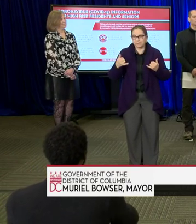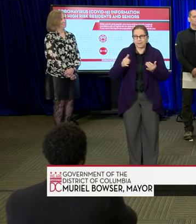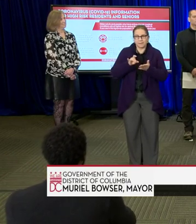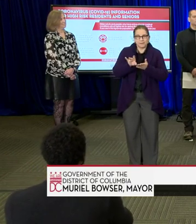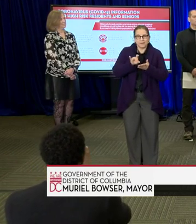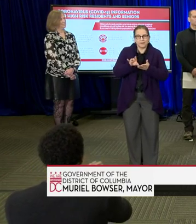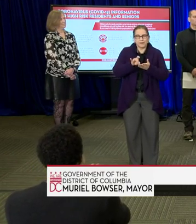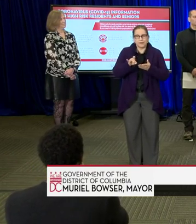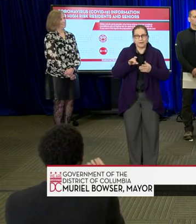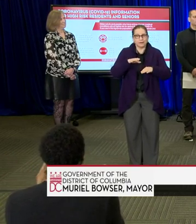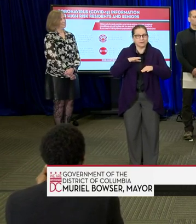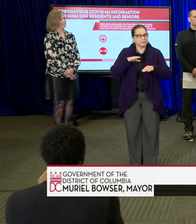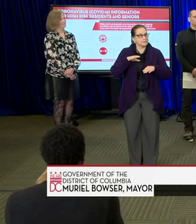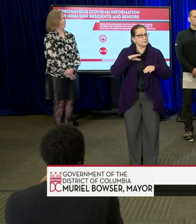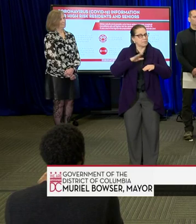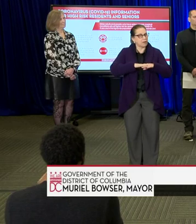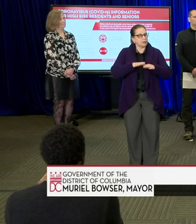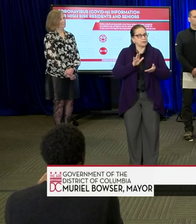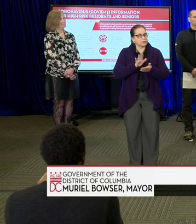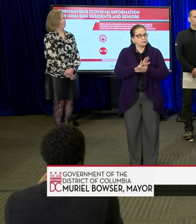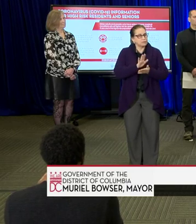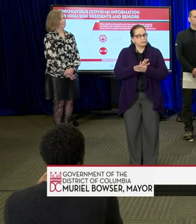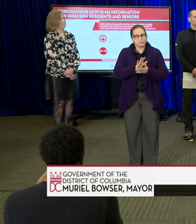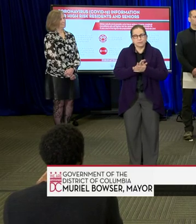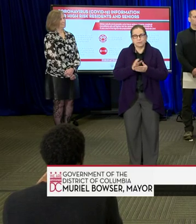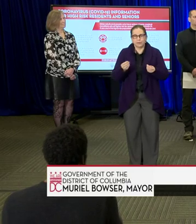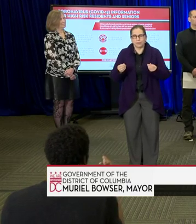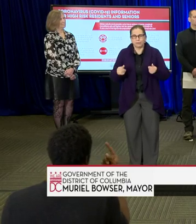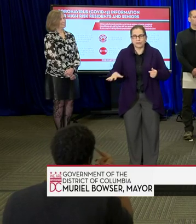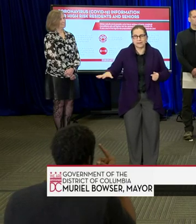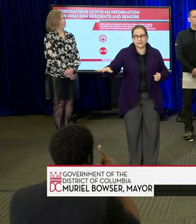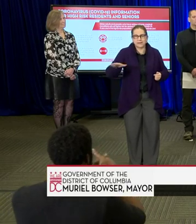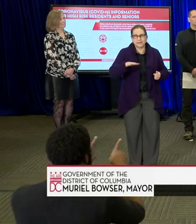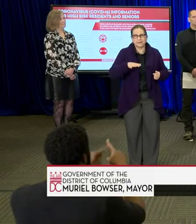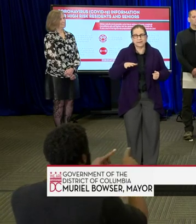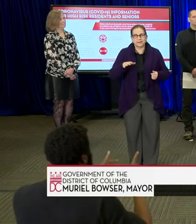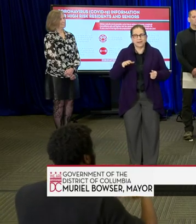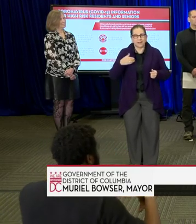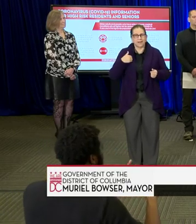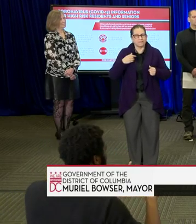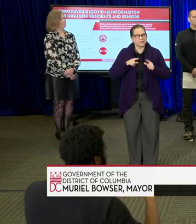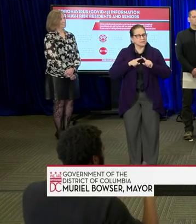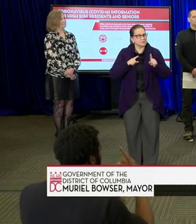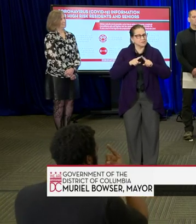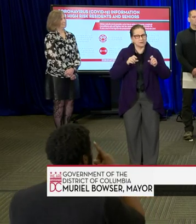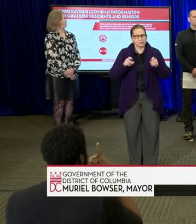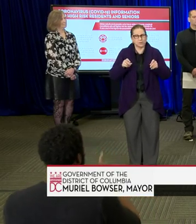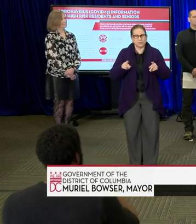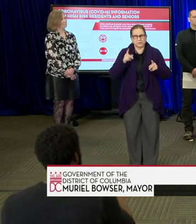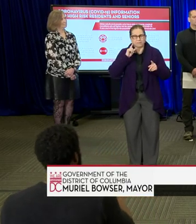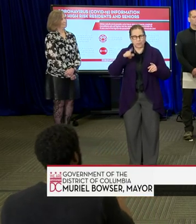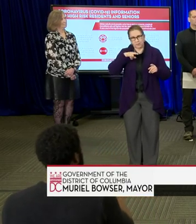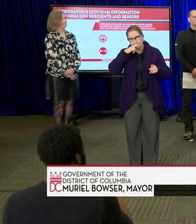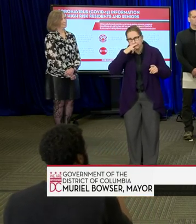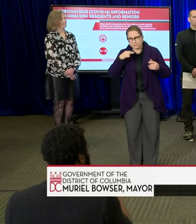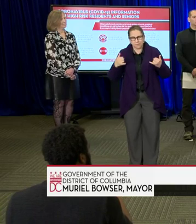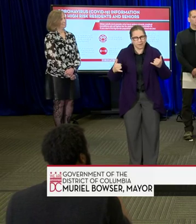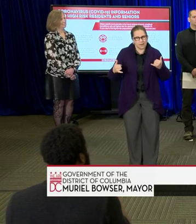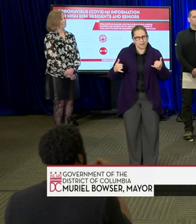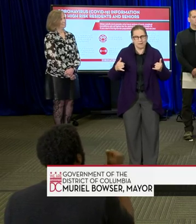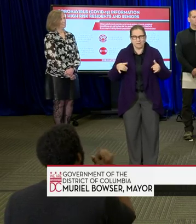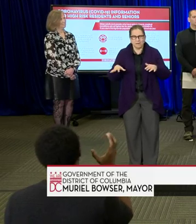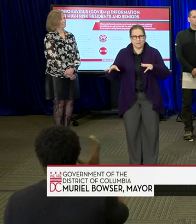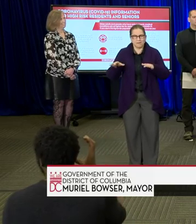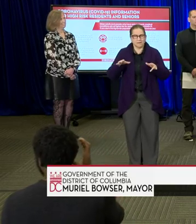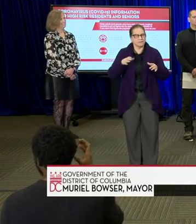field, for example. So we think there are a lot of different opportunities for people not to follow